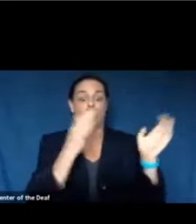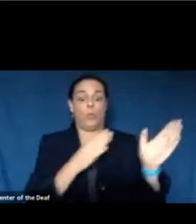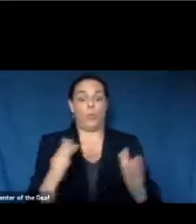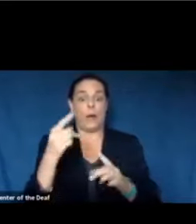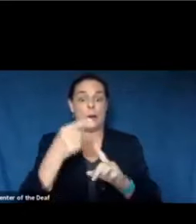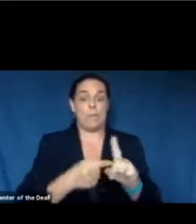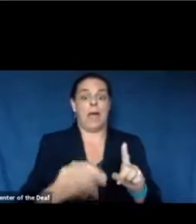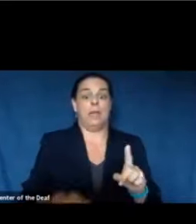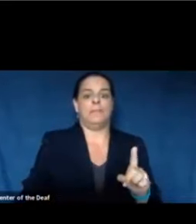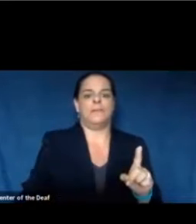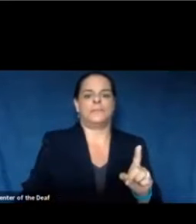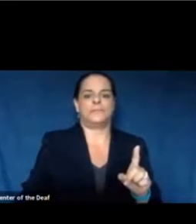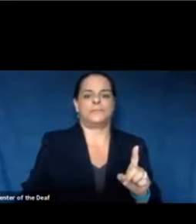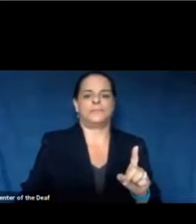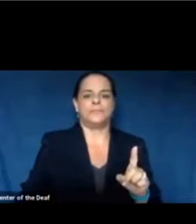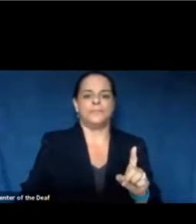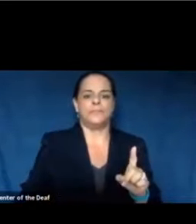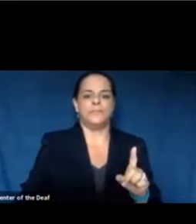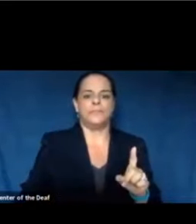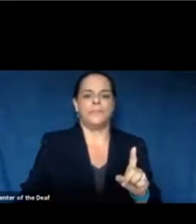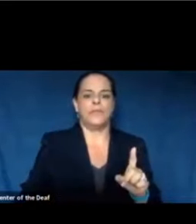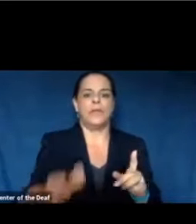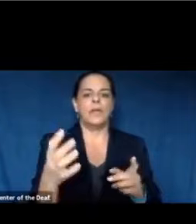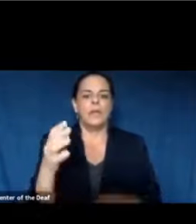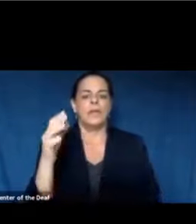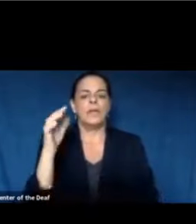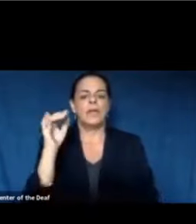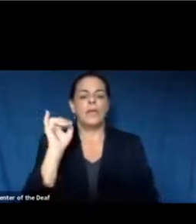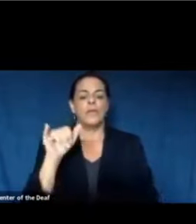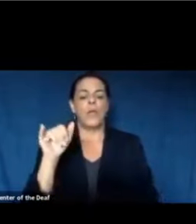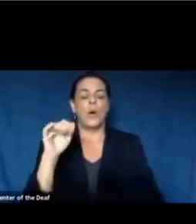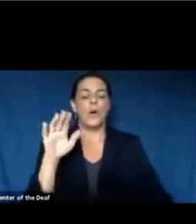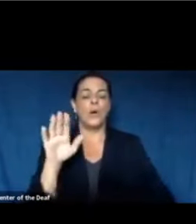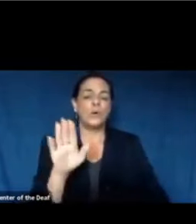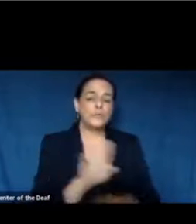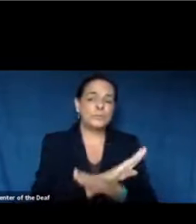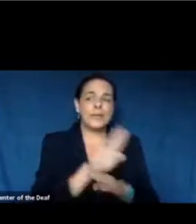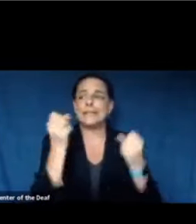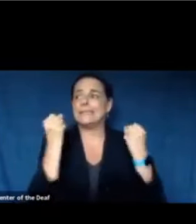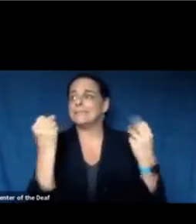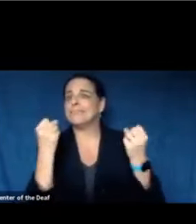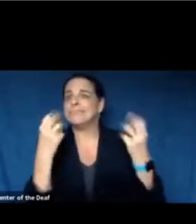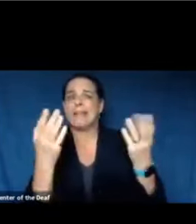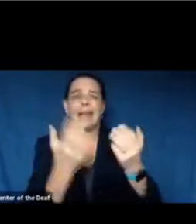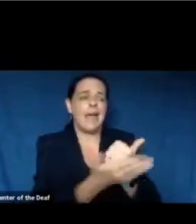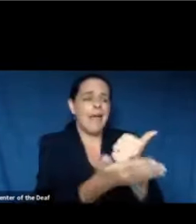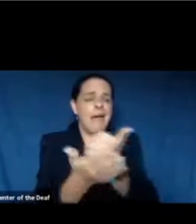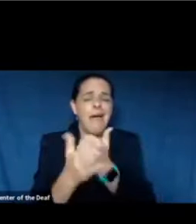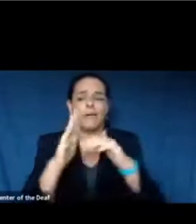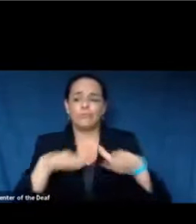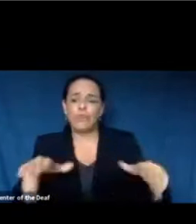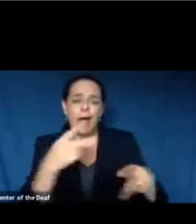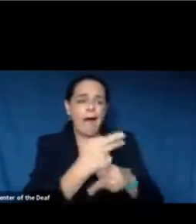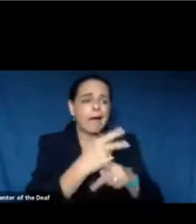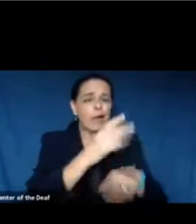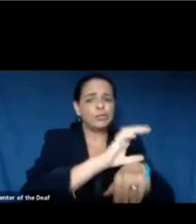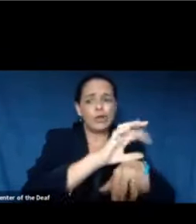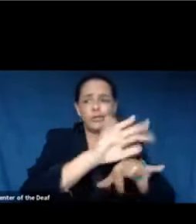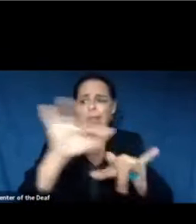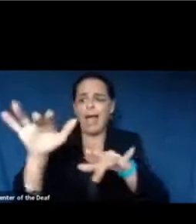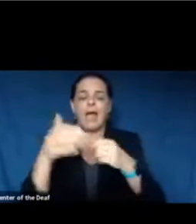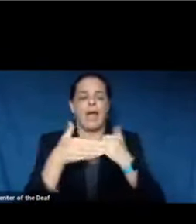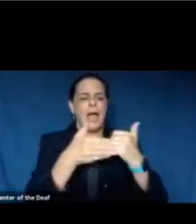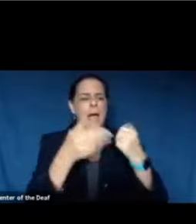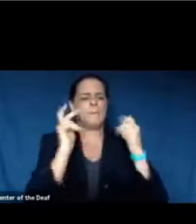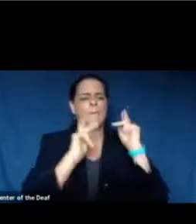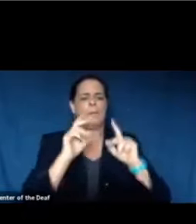team works to help businesses, churches, childcare facilities, families, healthcare partners, and many others prepare for disasters.